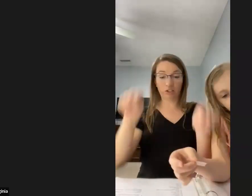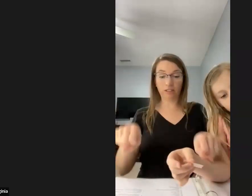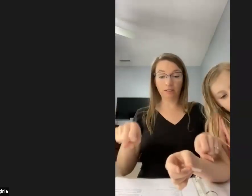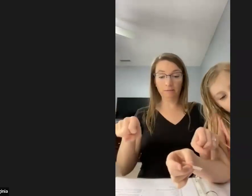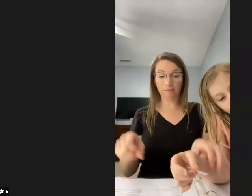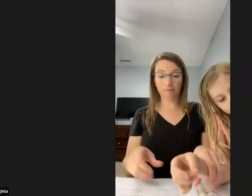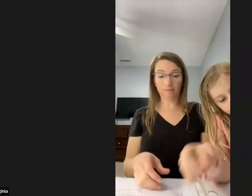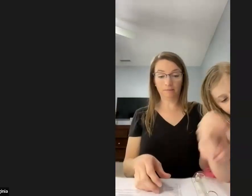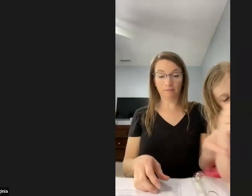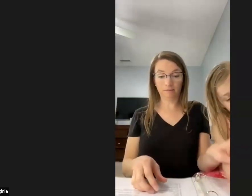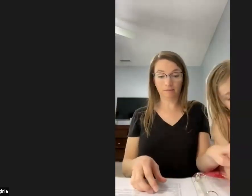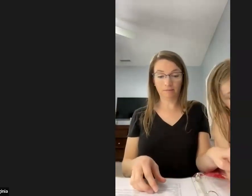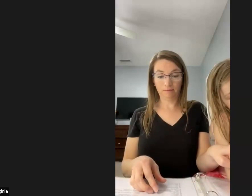station.